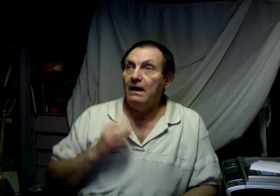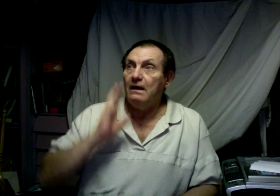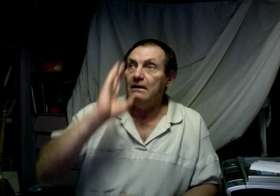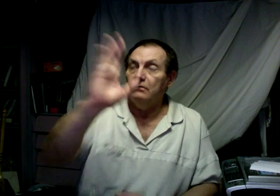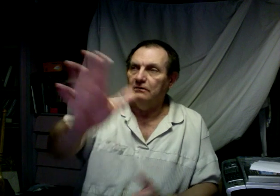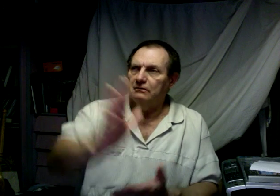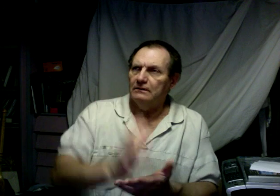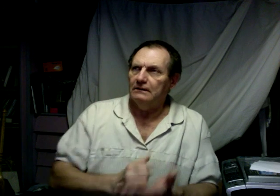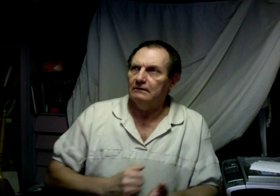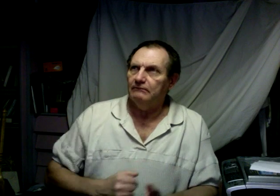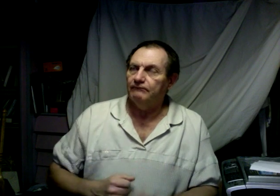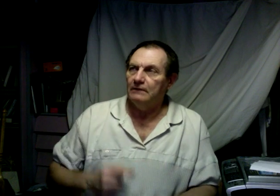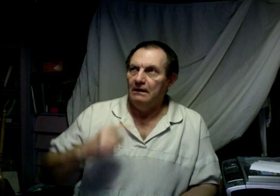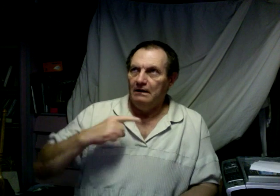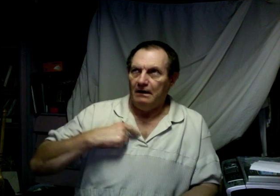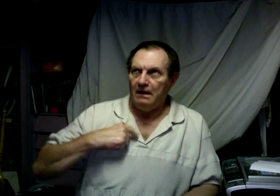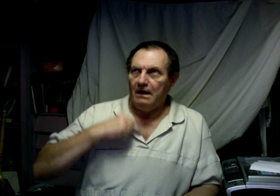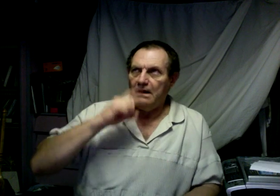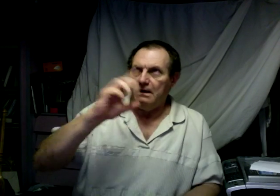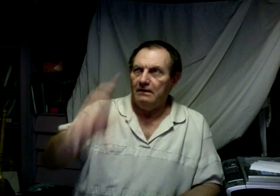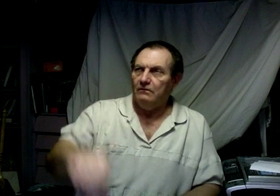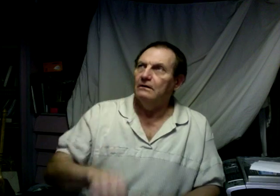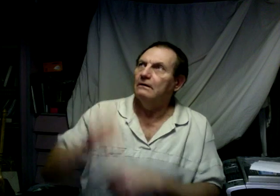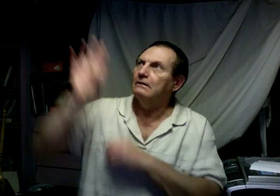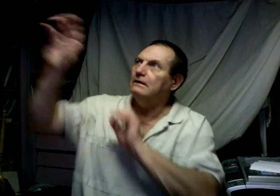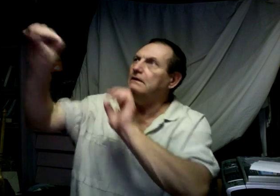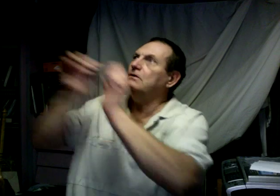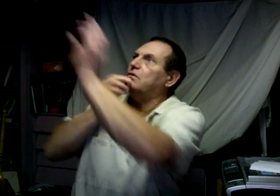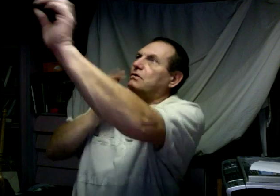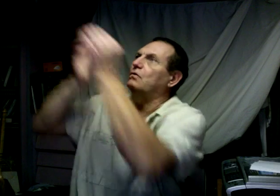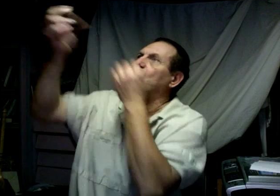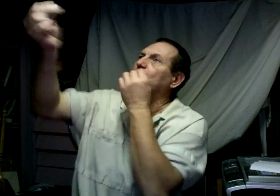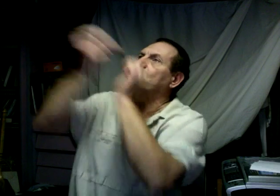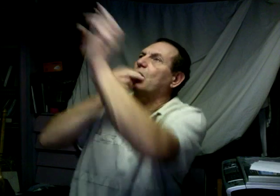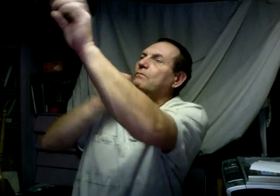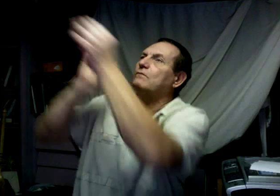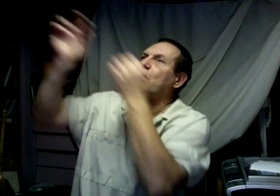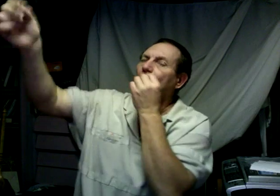I will win. I will eat you.